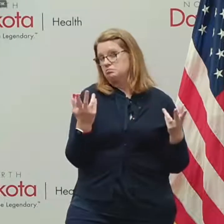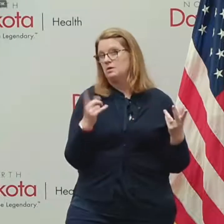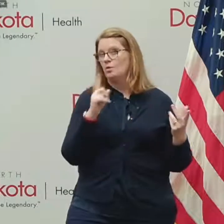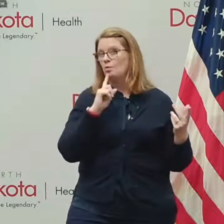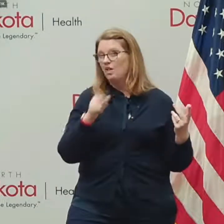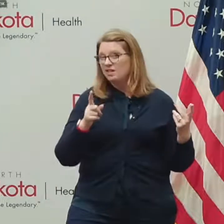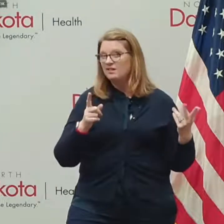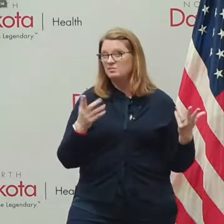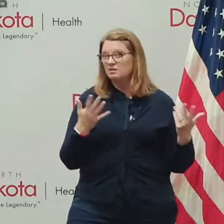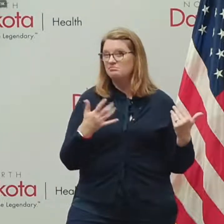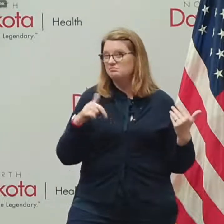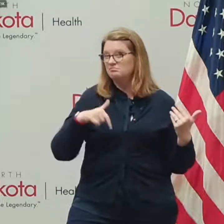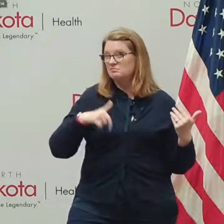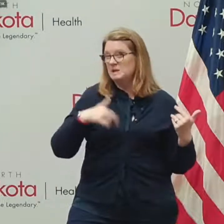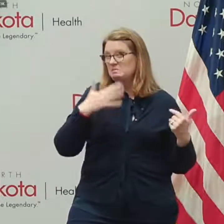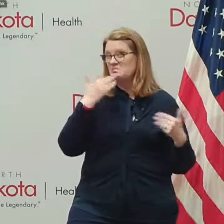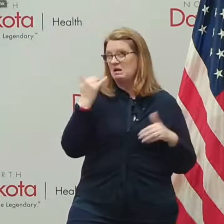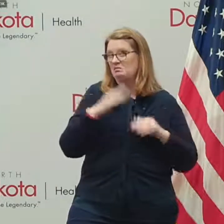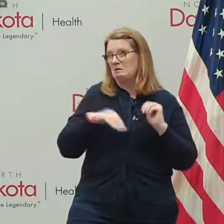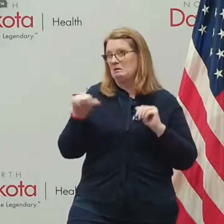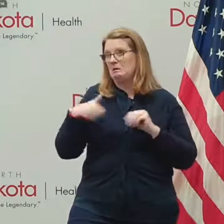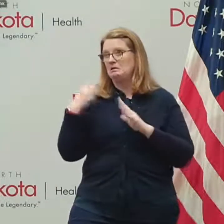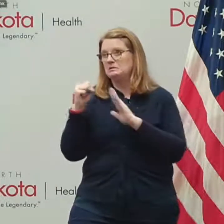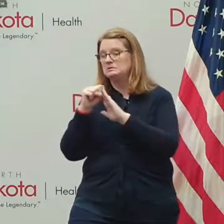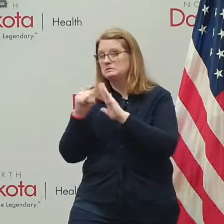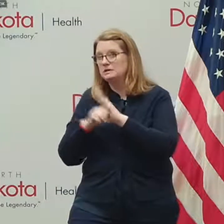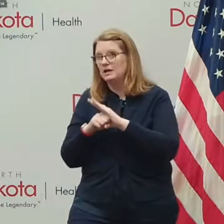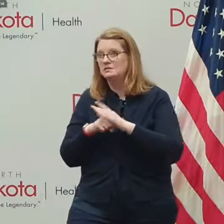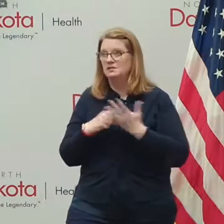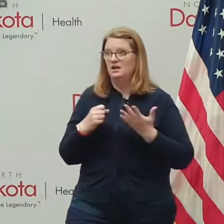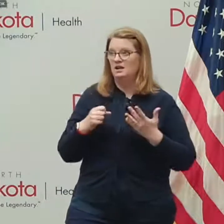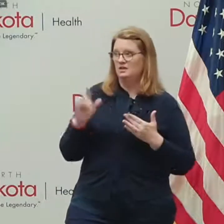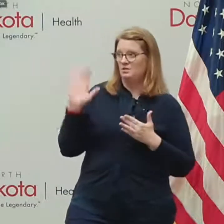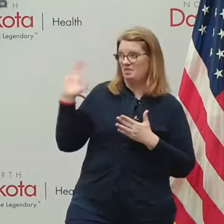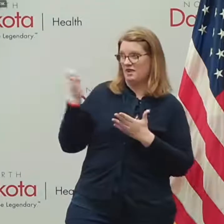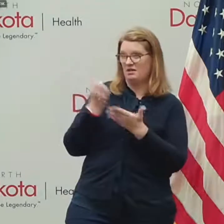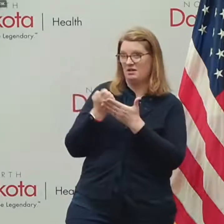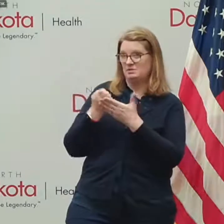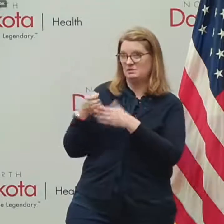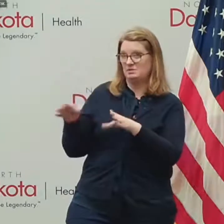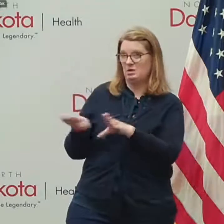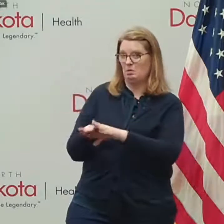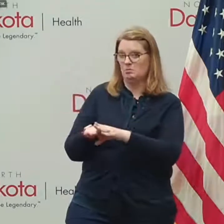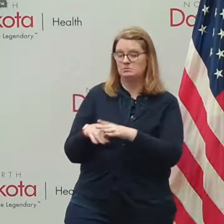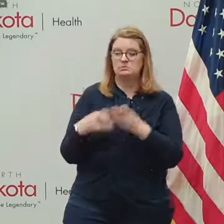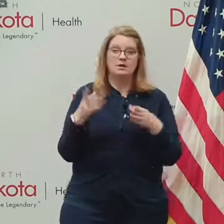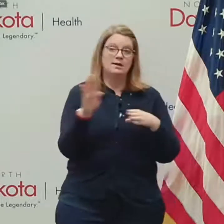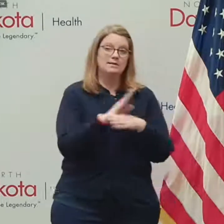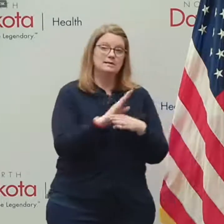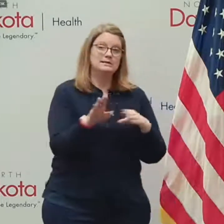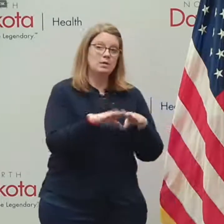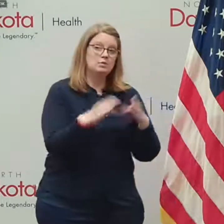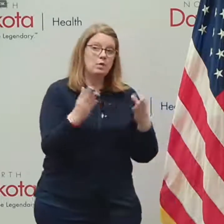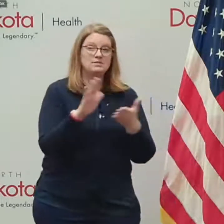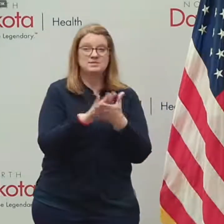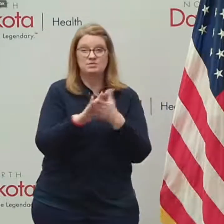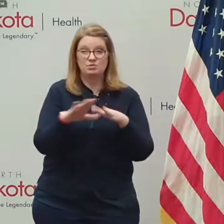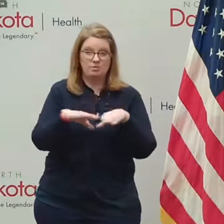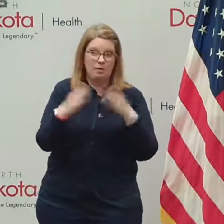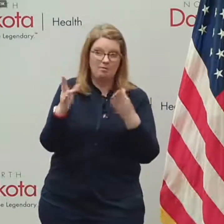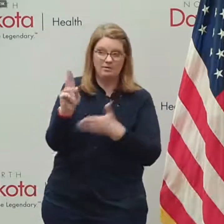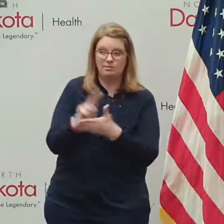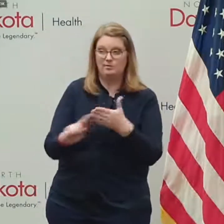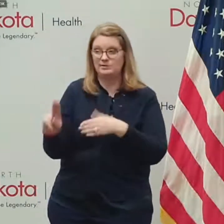many other states whose economies were closed. I mean, our businesses are open, our schools are open, our universities are